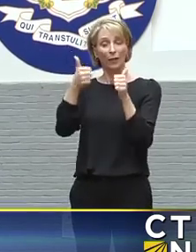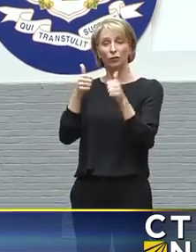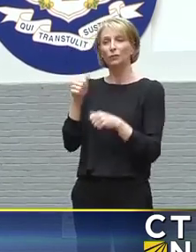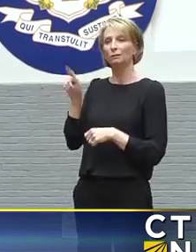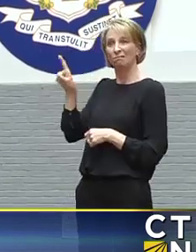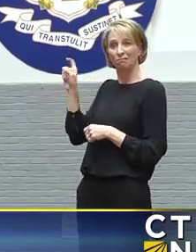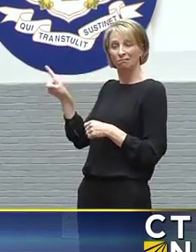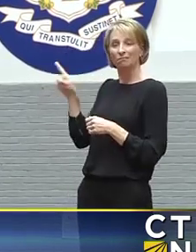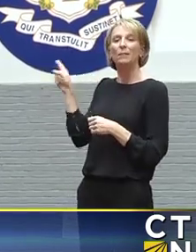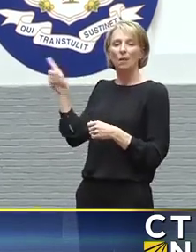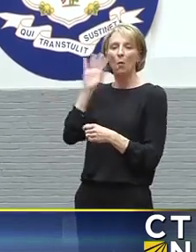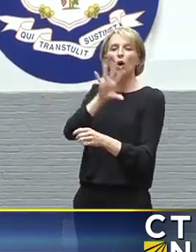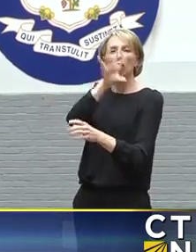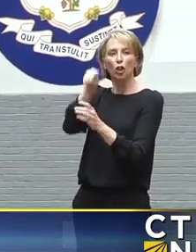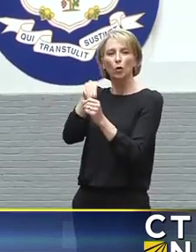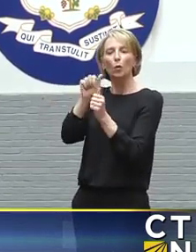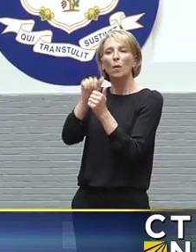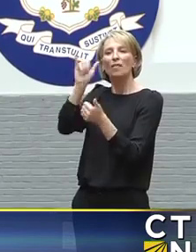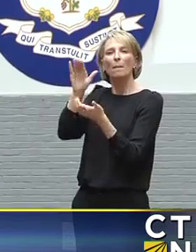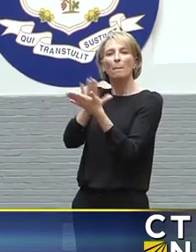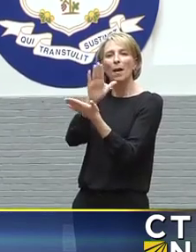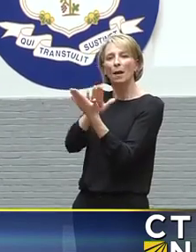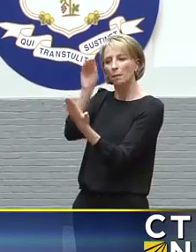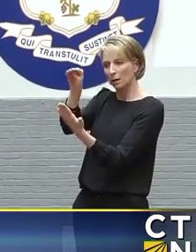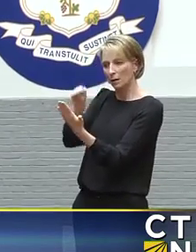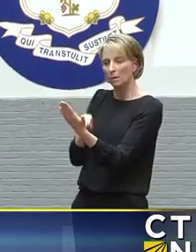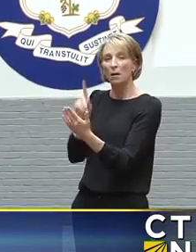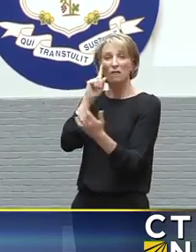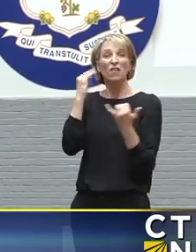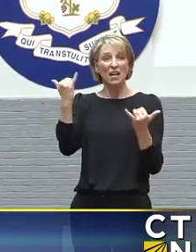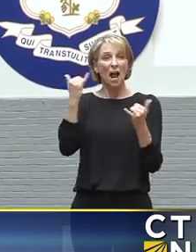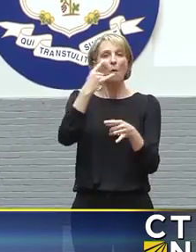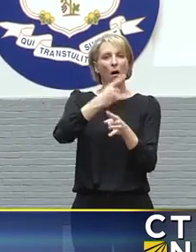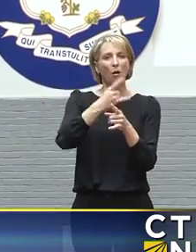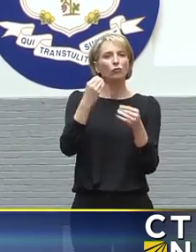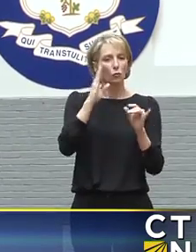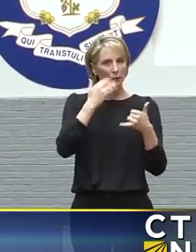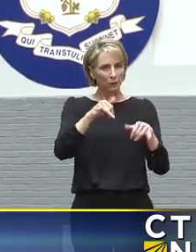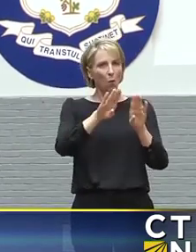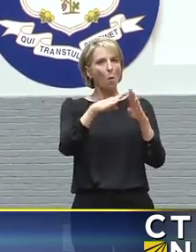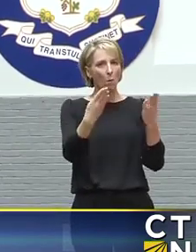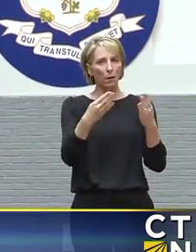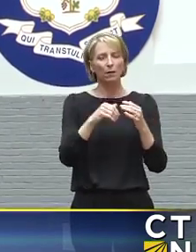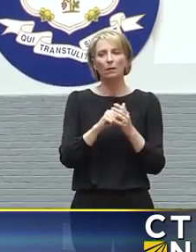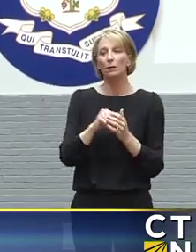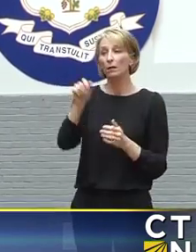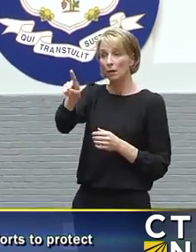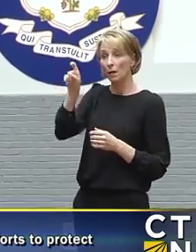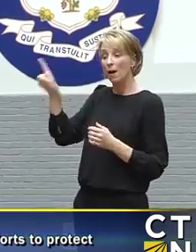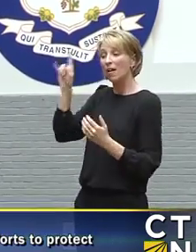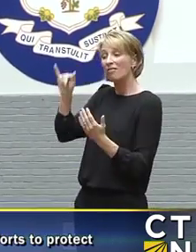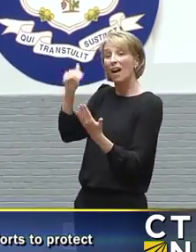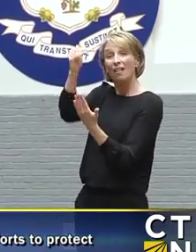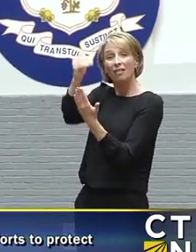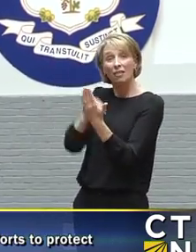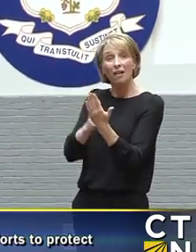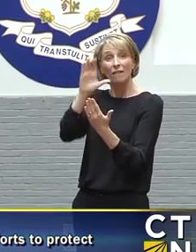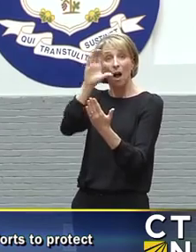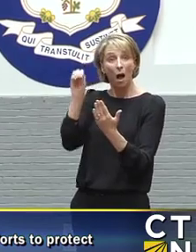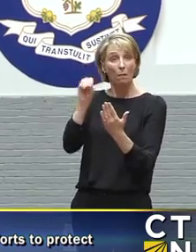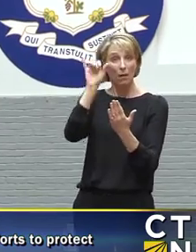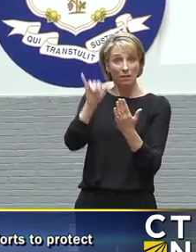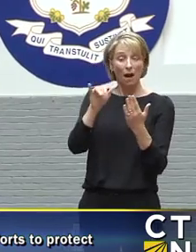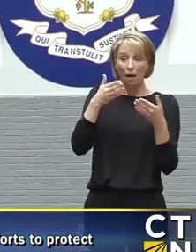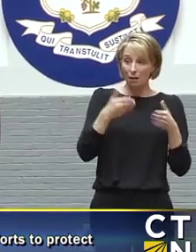That'll be included in the guidance. I think they will be stay open at this time. And this will be subject to change or no? In other words, this will be subject to